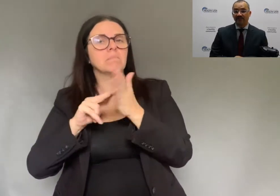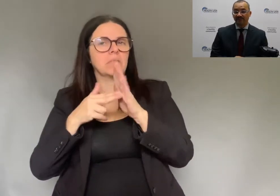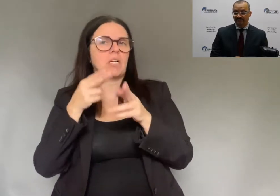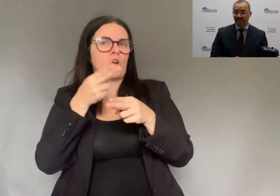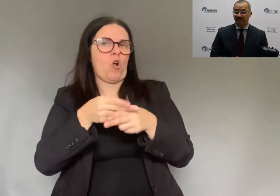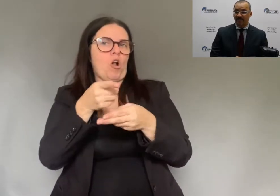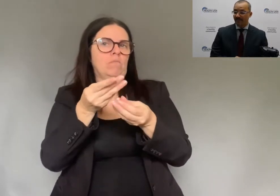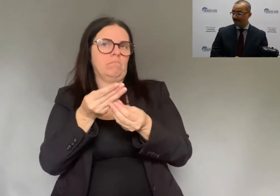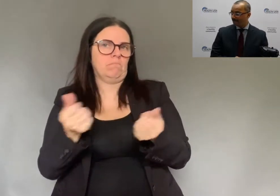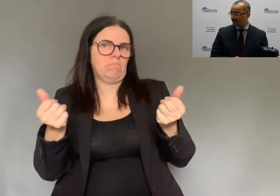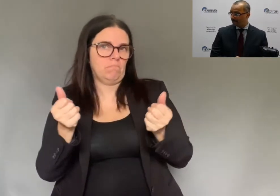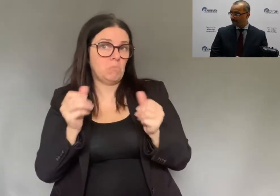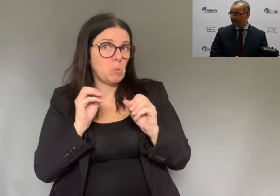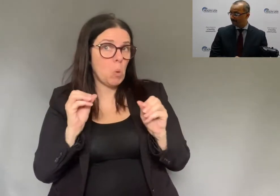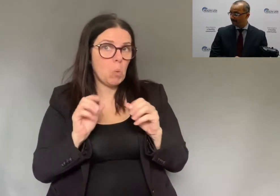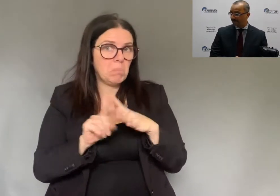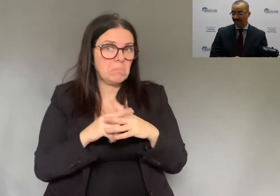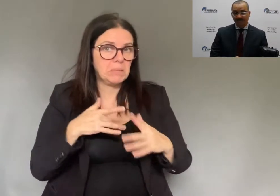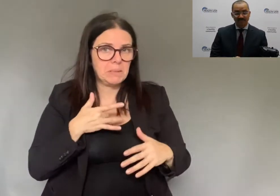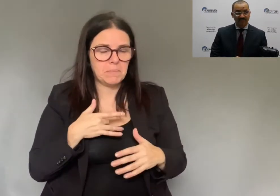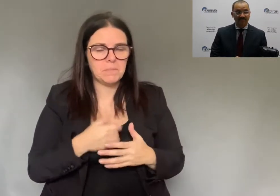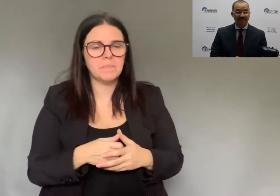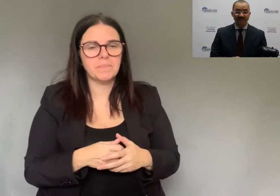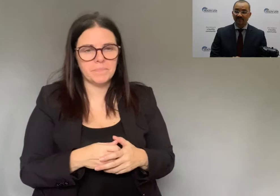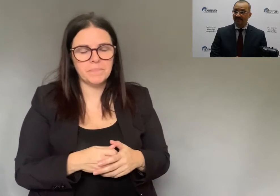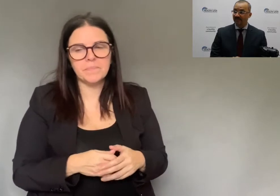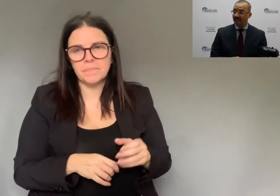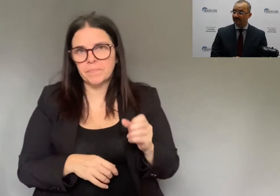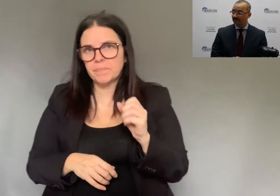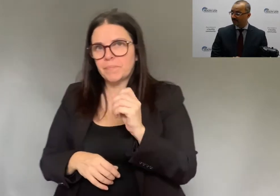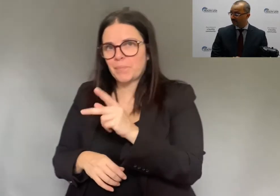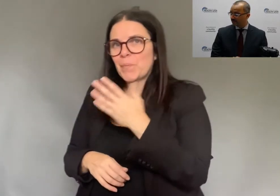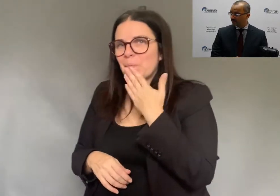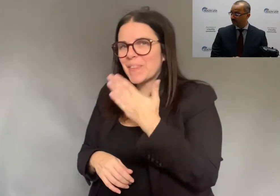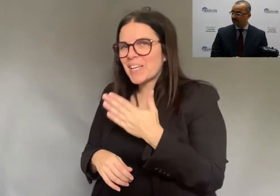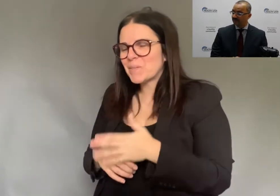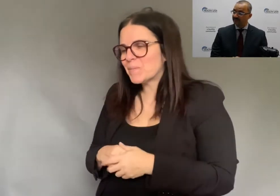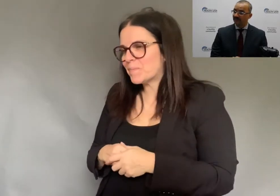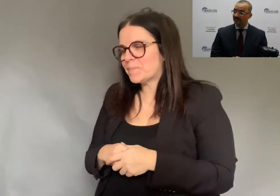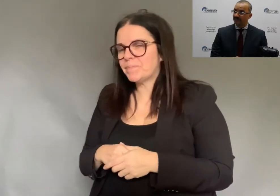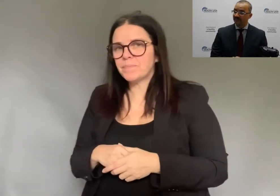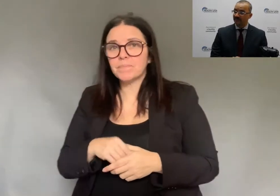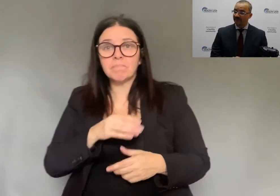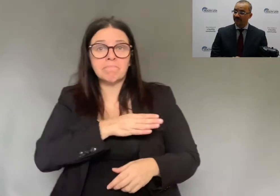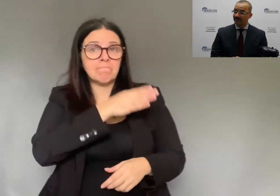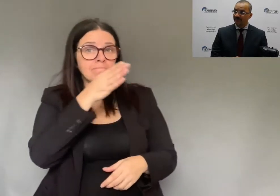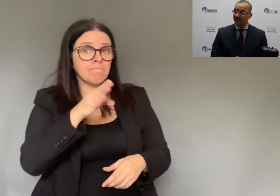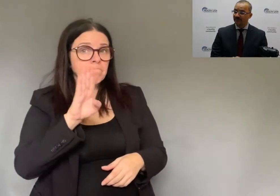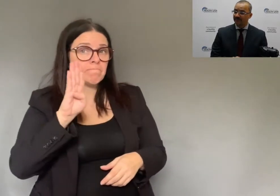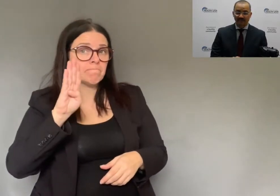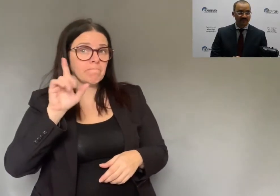resolved. Okay, thank you. Any further questions from Blackburn?